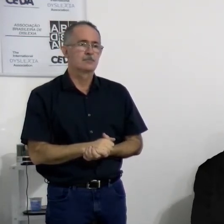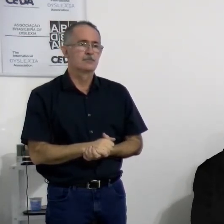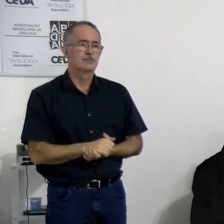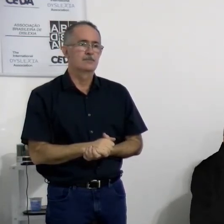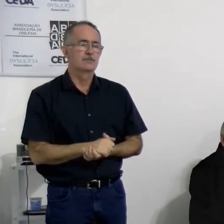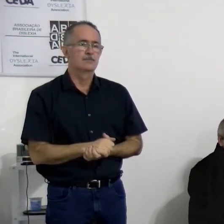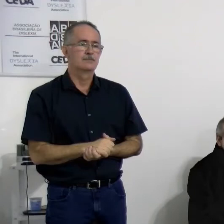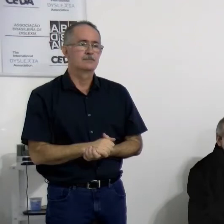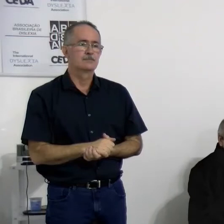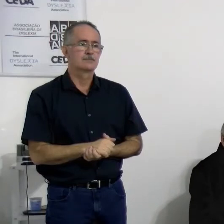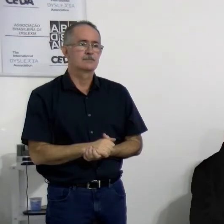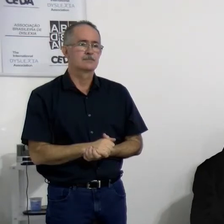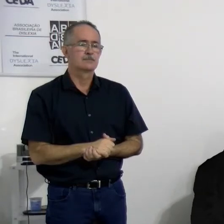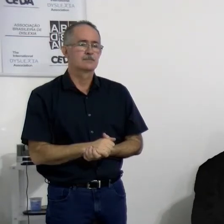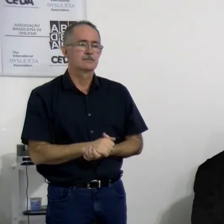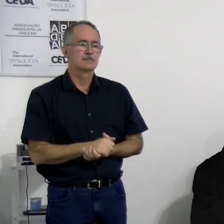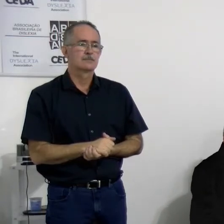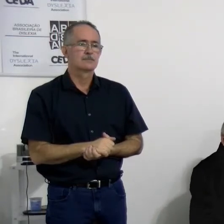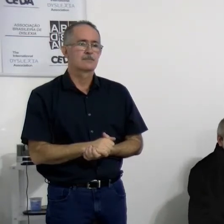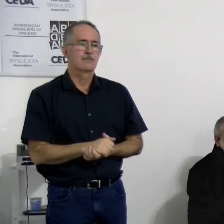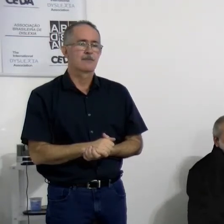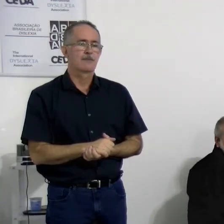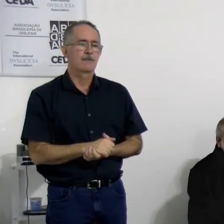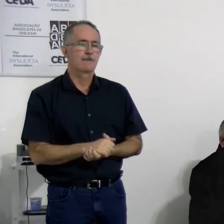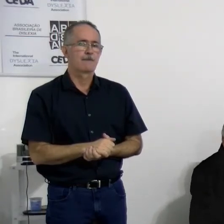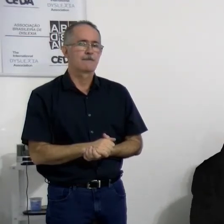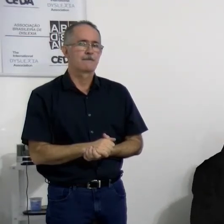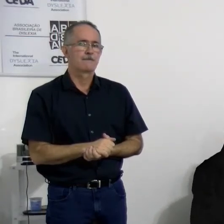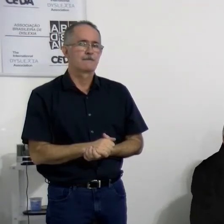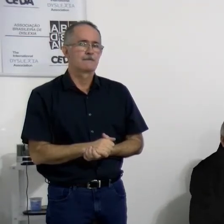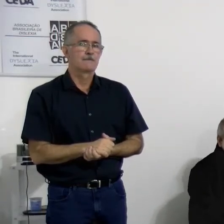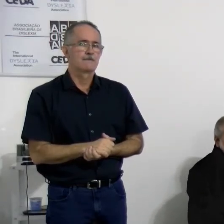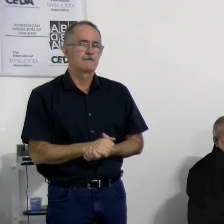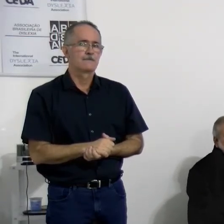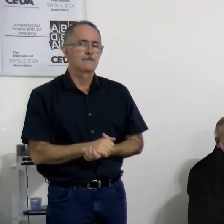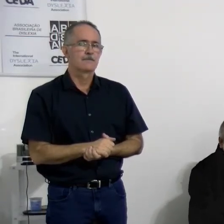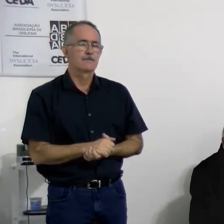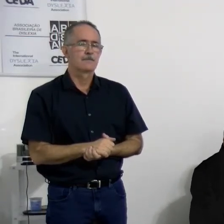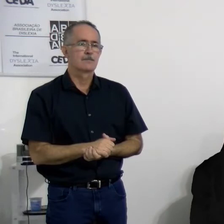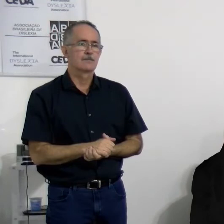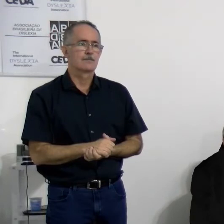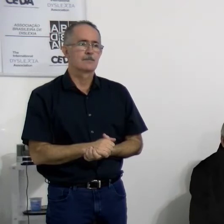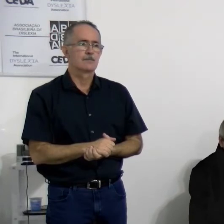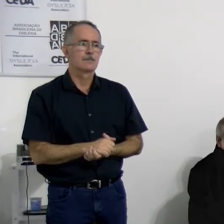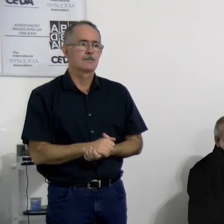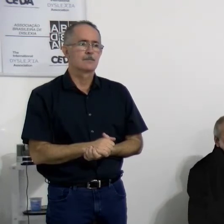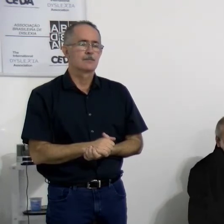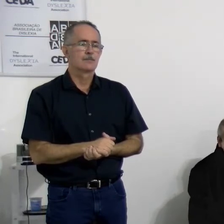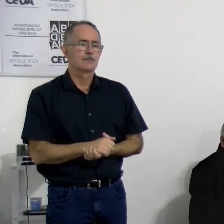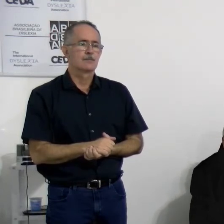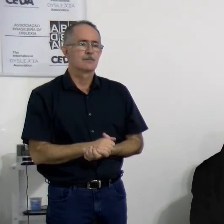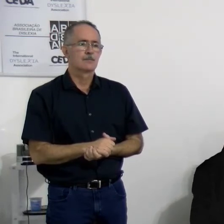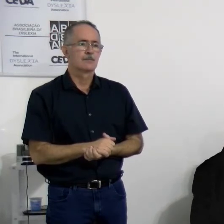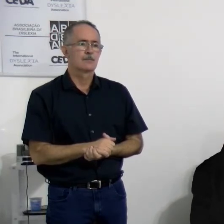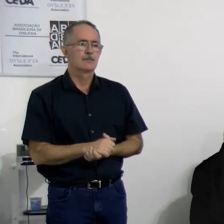for students with dyslexia and expressive language difficulties at the Landmark School,